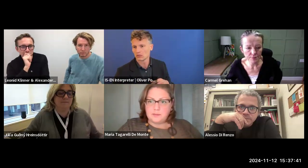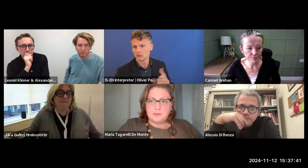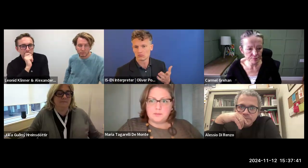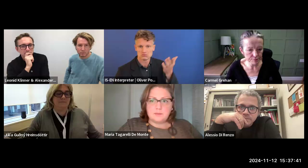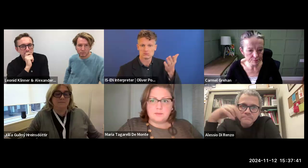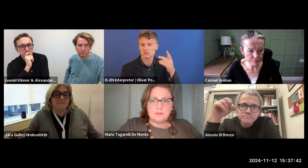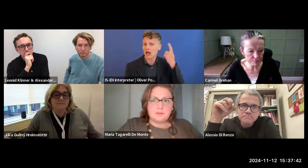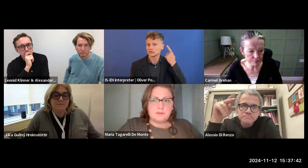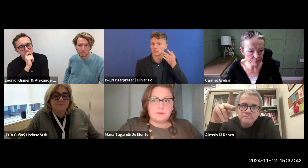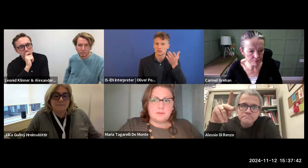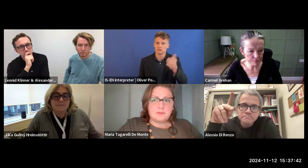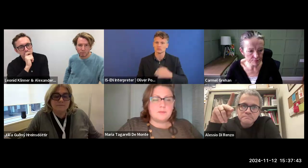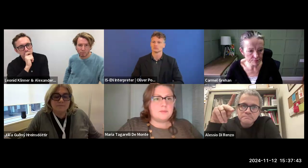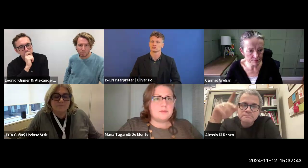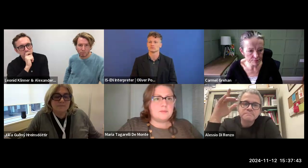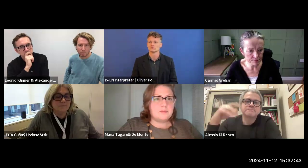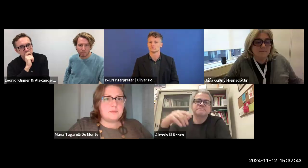feedback.